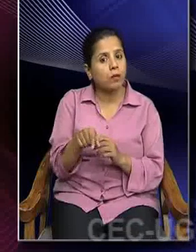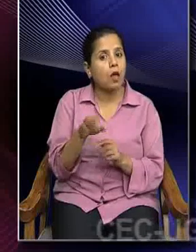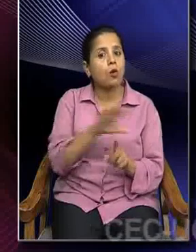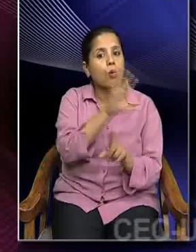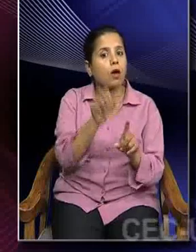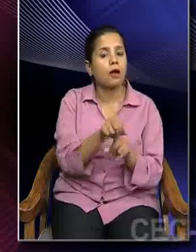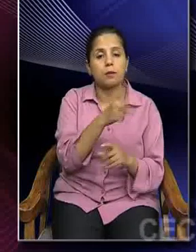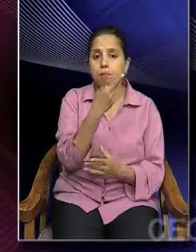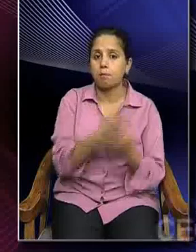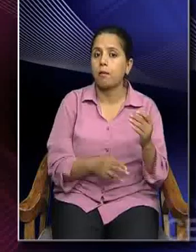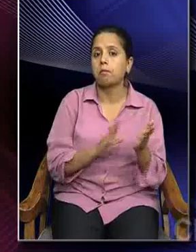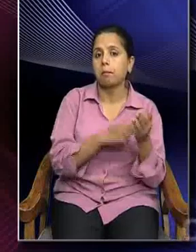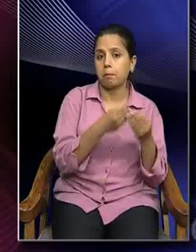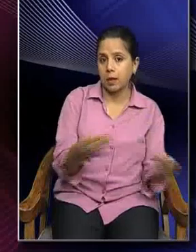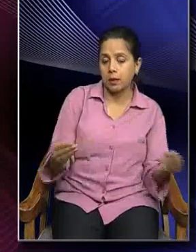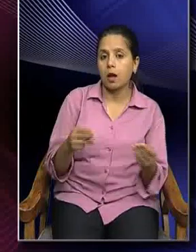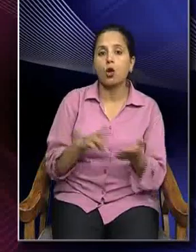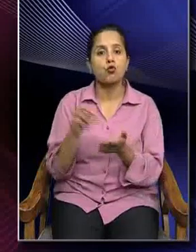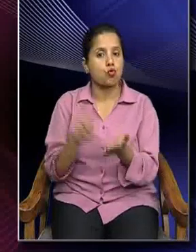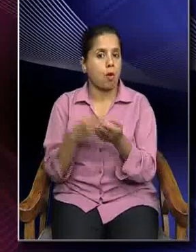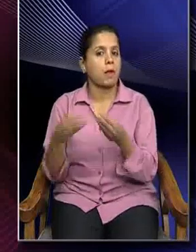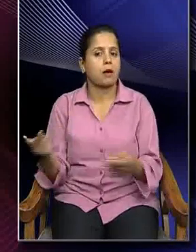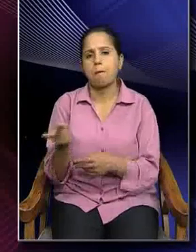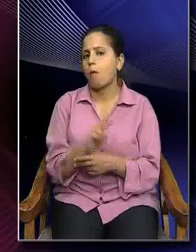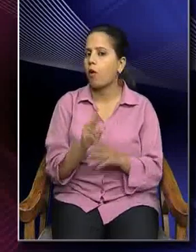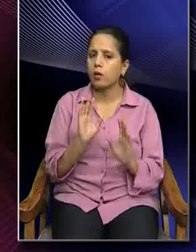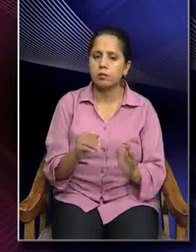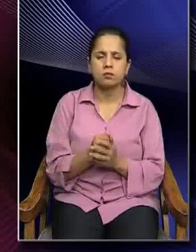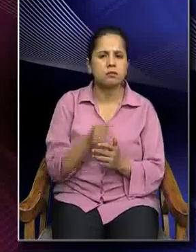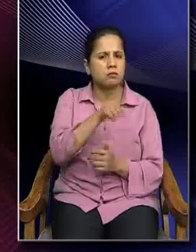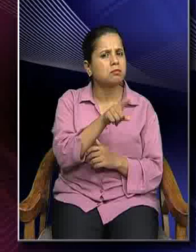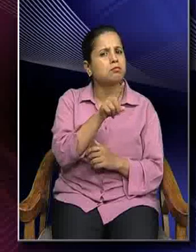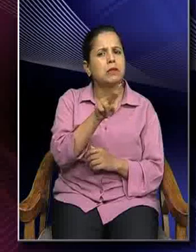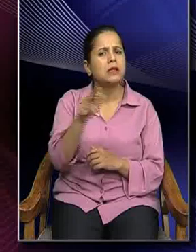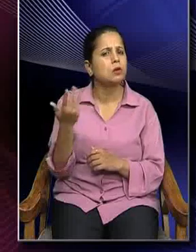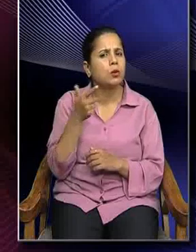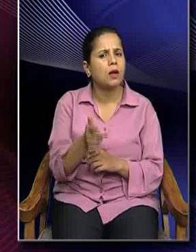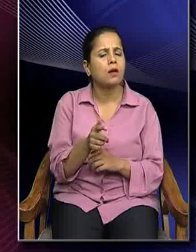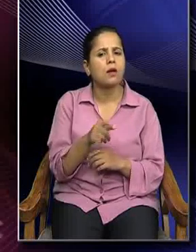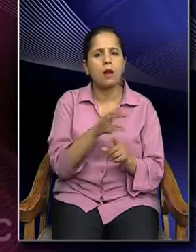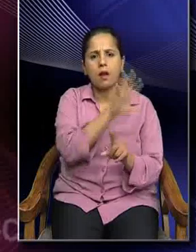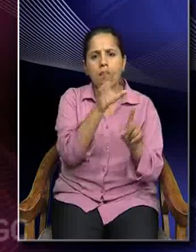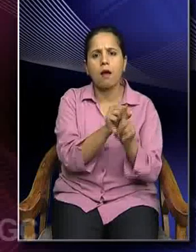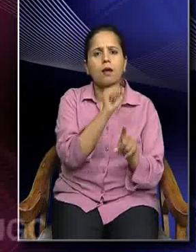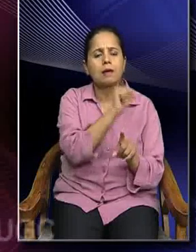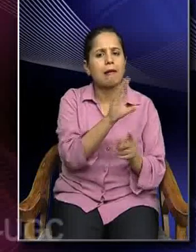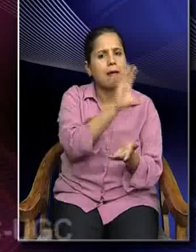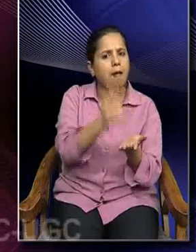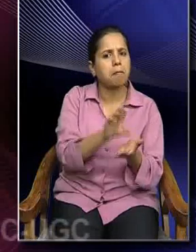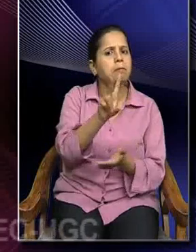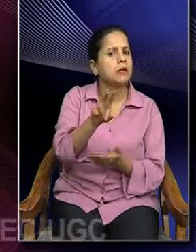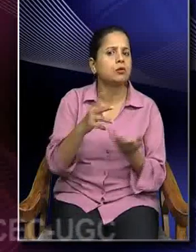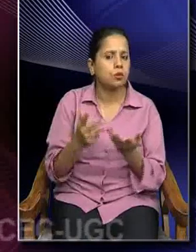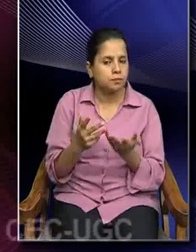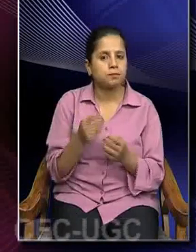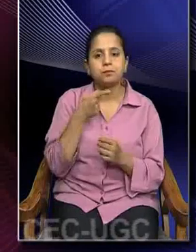is both material and non-material. What does he mean by the term cultural capital? It